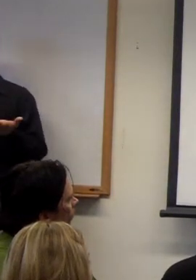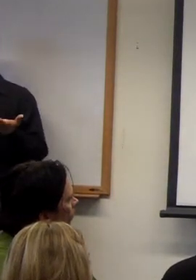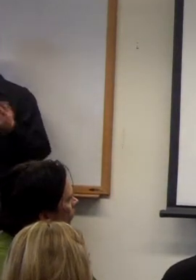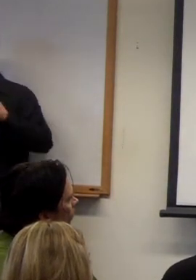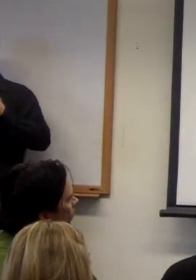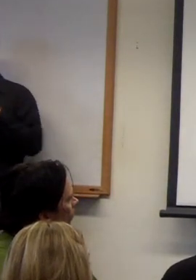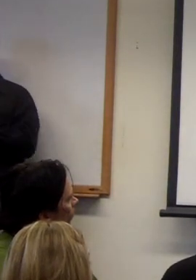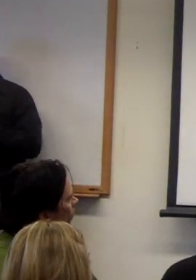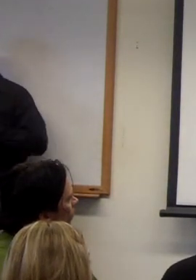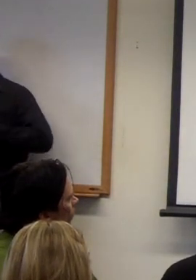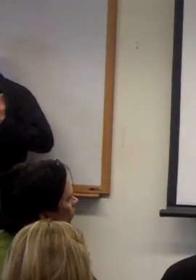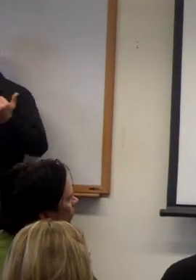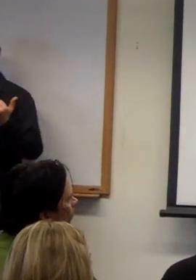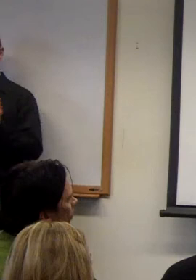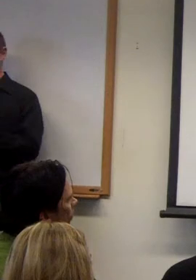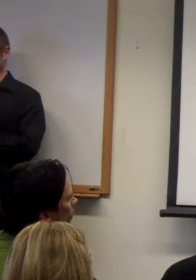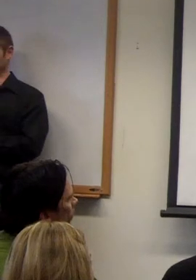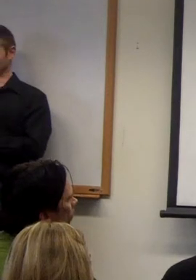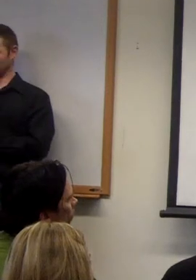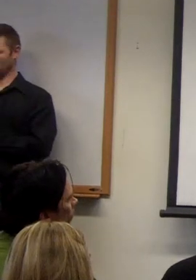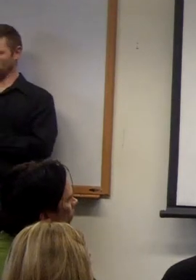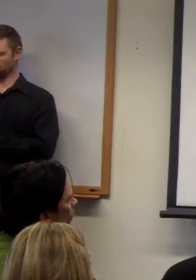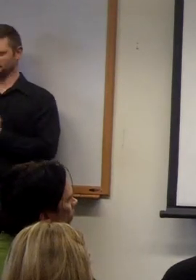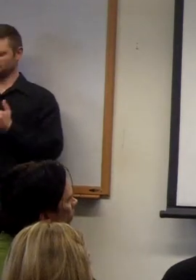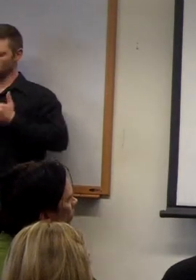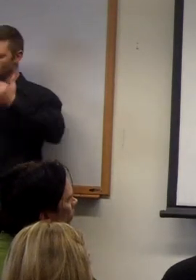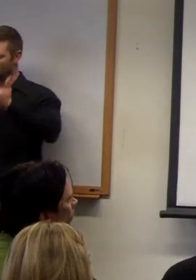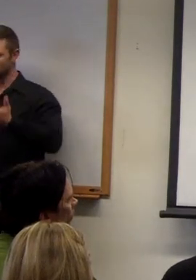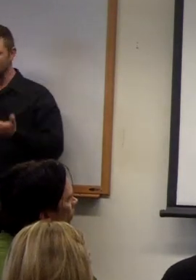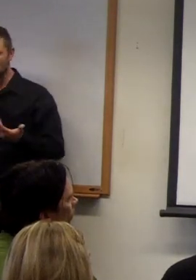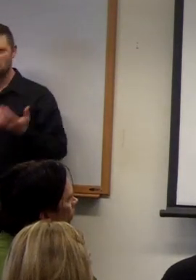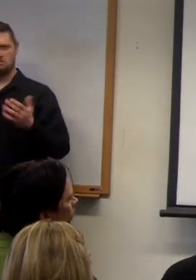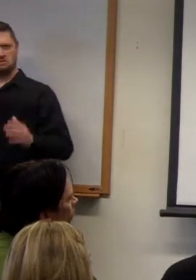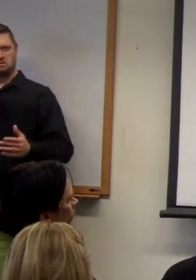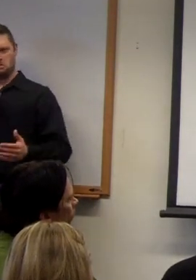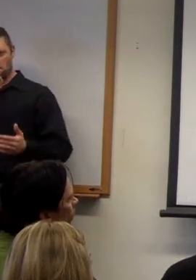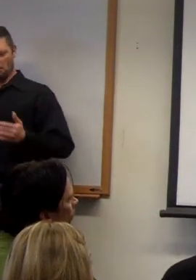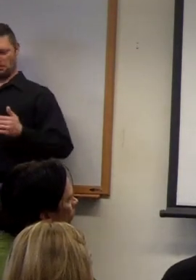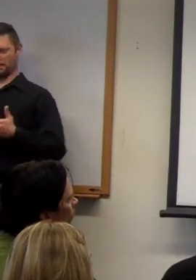so advanced, so progressive, right?